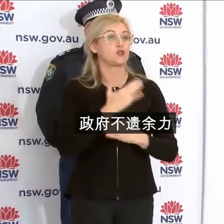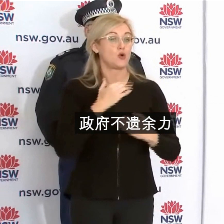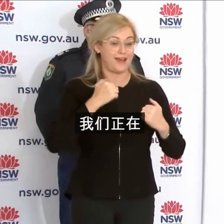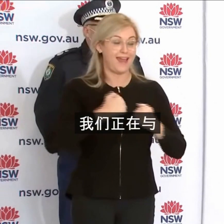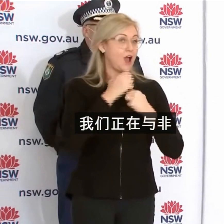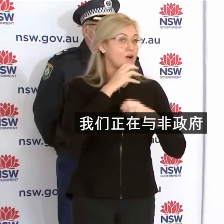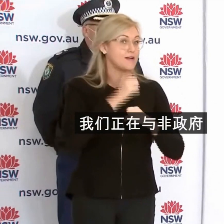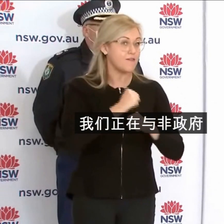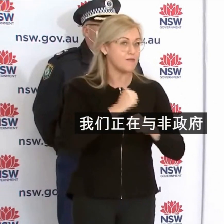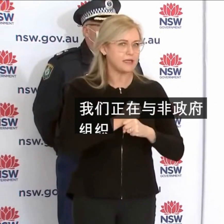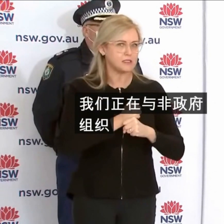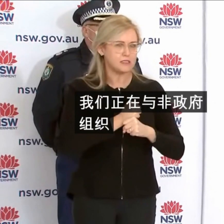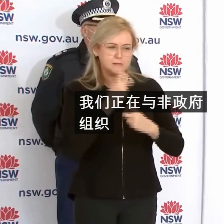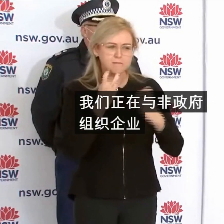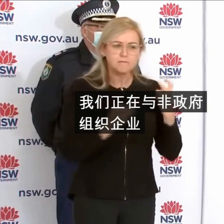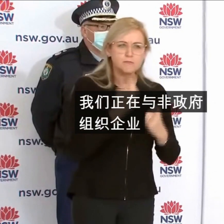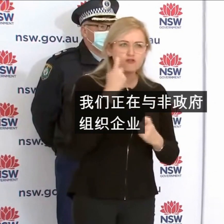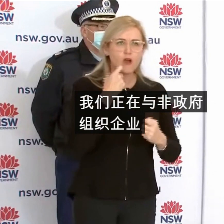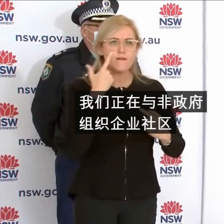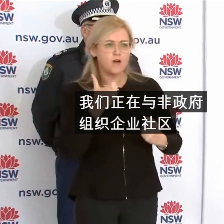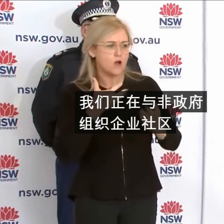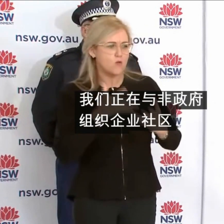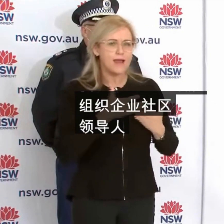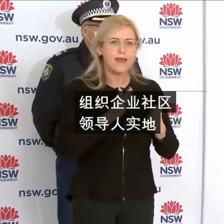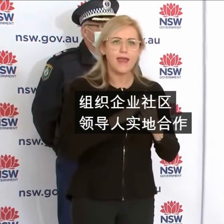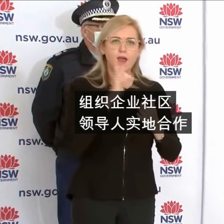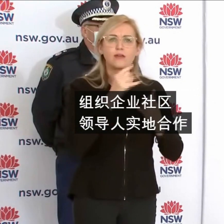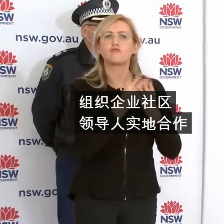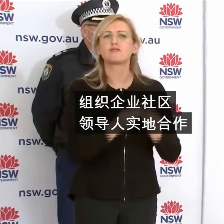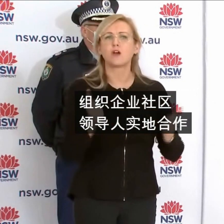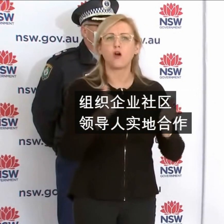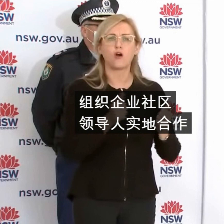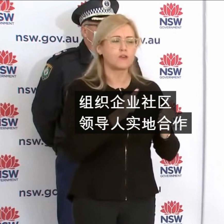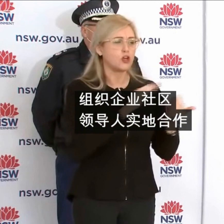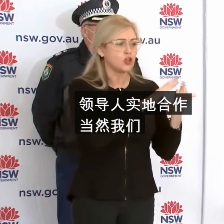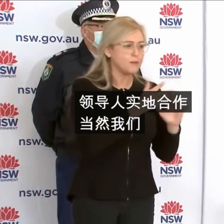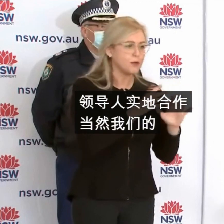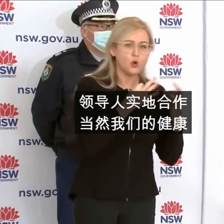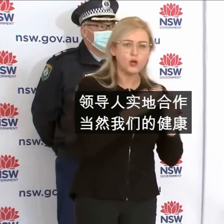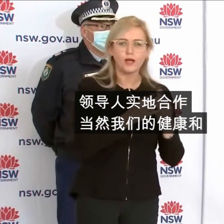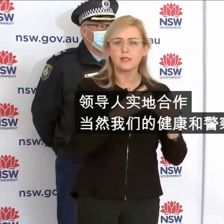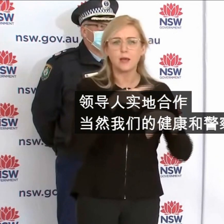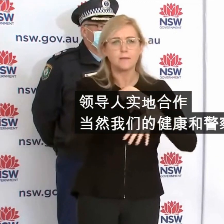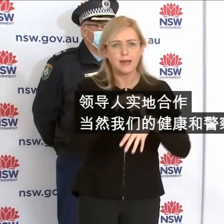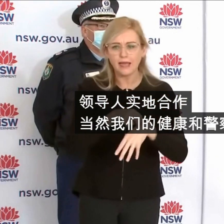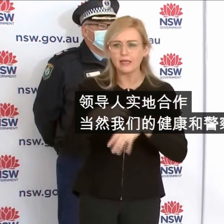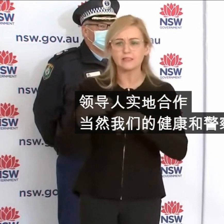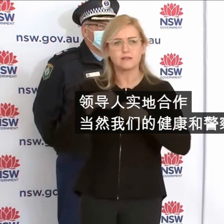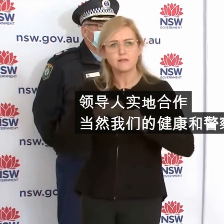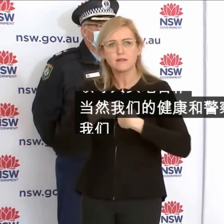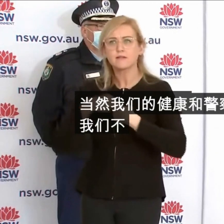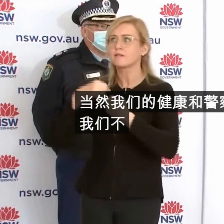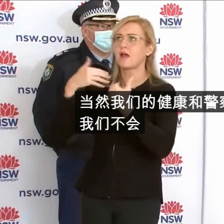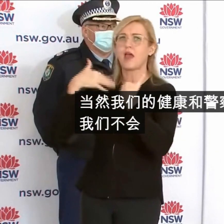unturned. We're working with non-government organisations, businesses, community leaders on the ground, of course our health and police